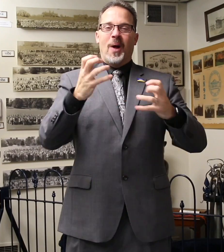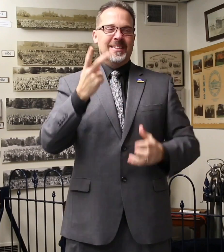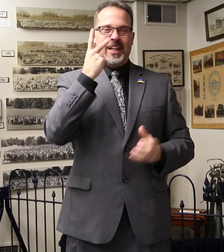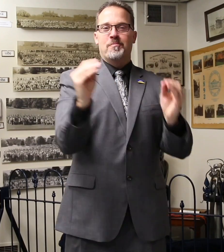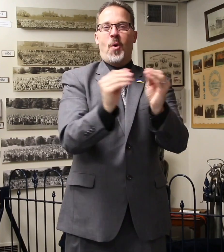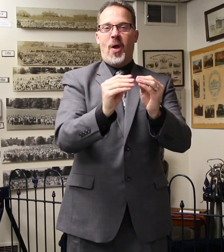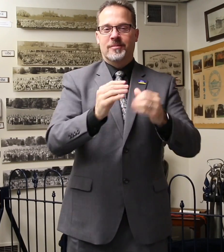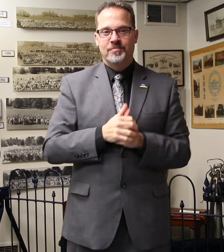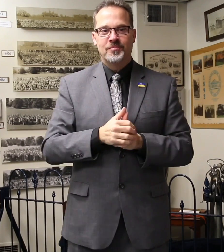that understand what we do.